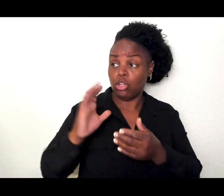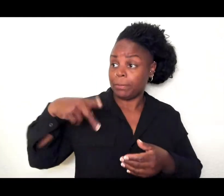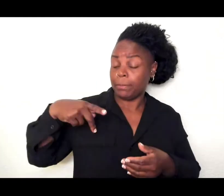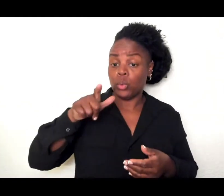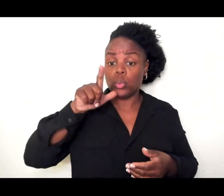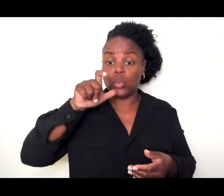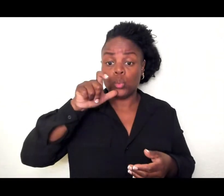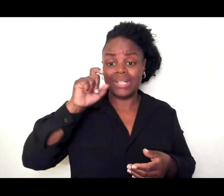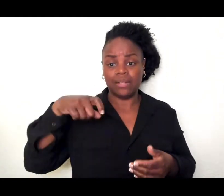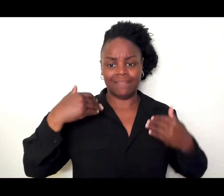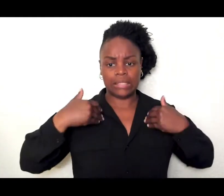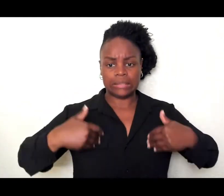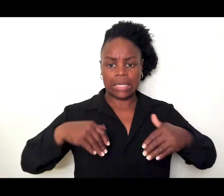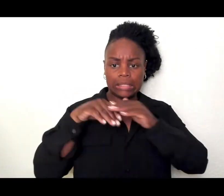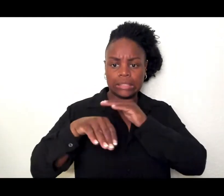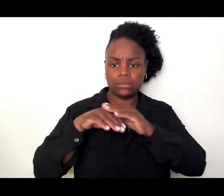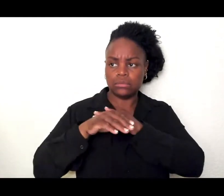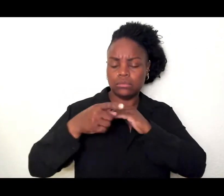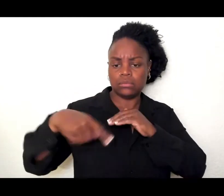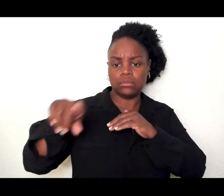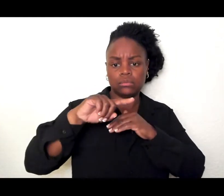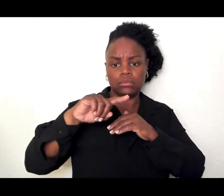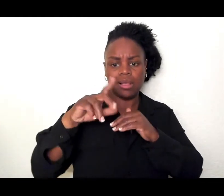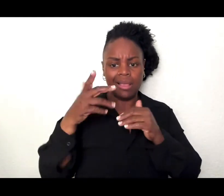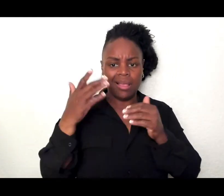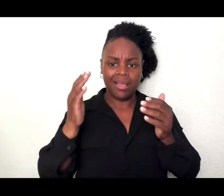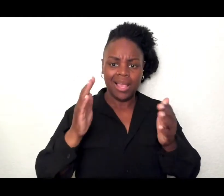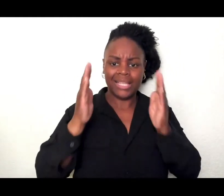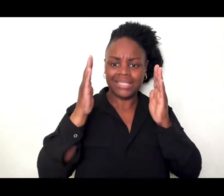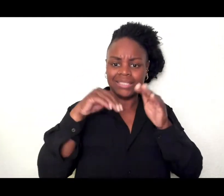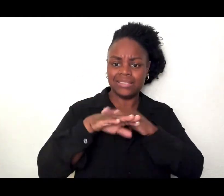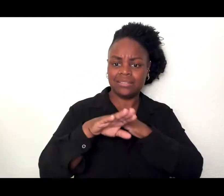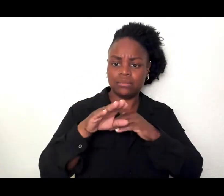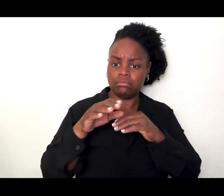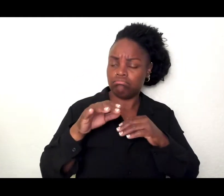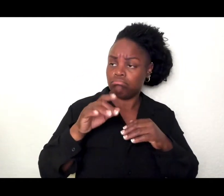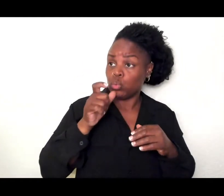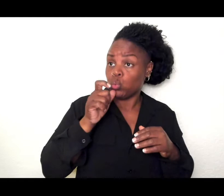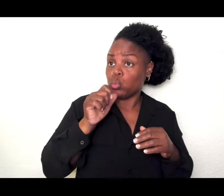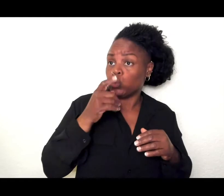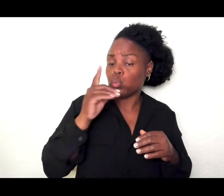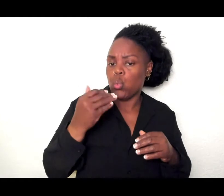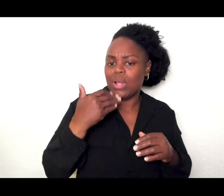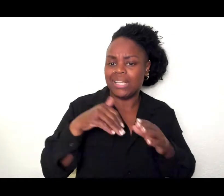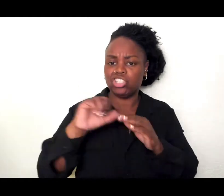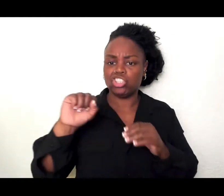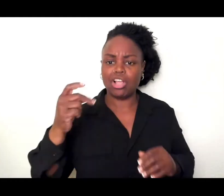Crips who need physical access and attendance don't do well in shelters.